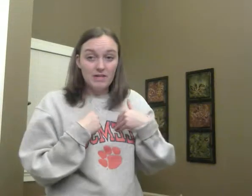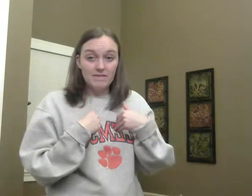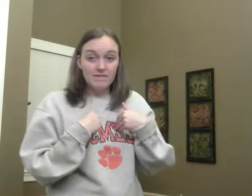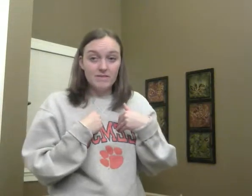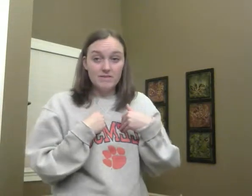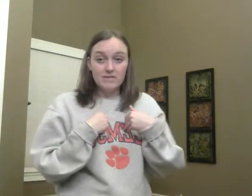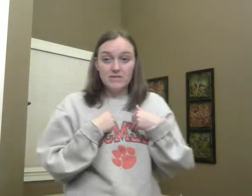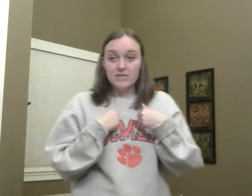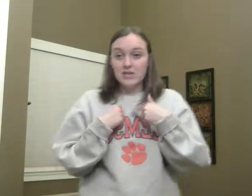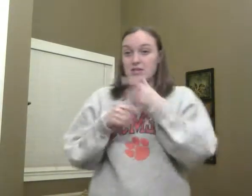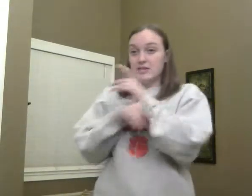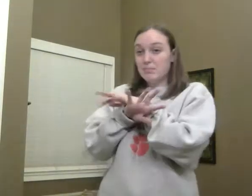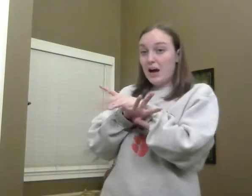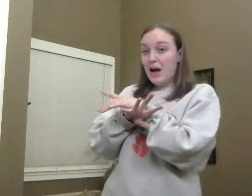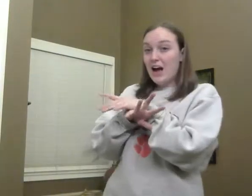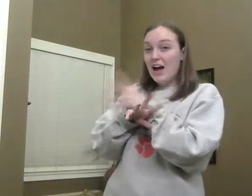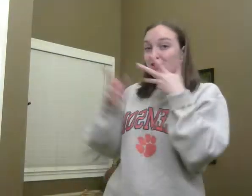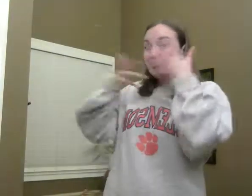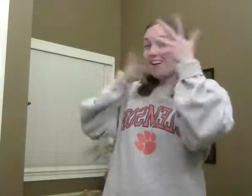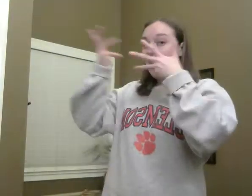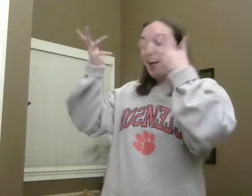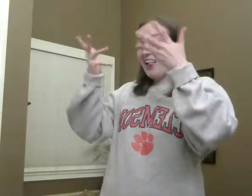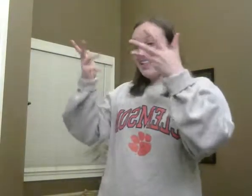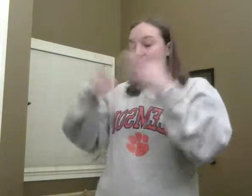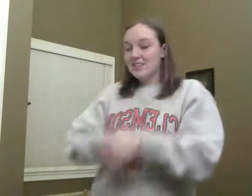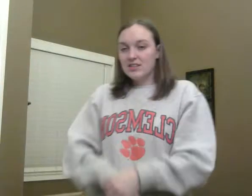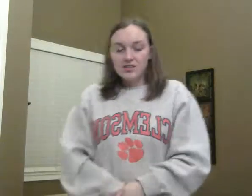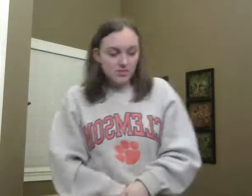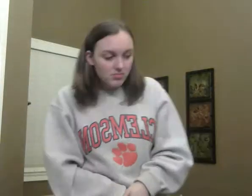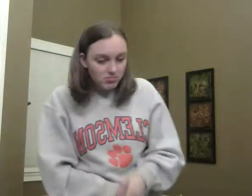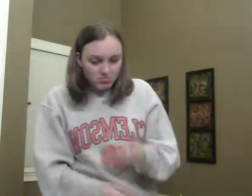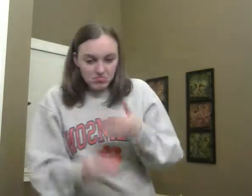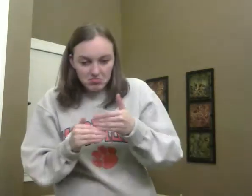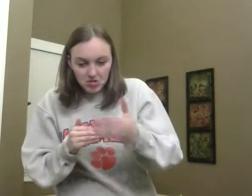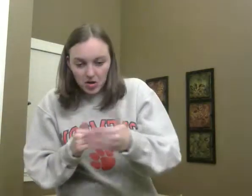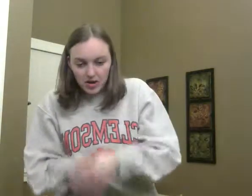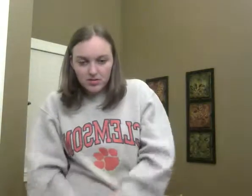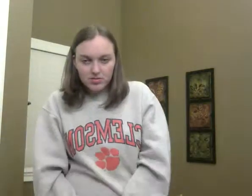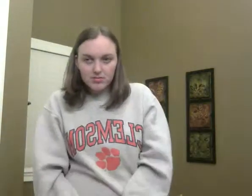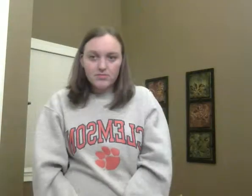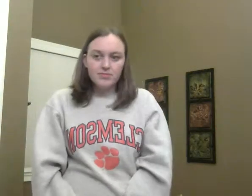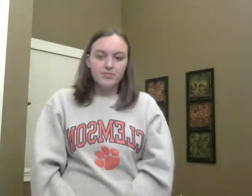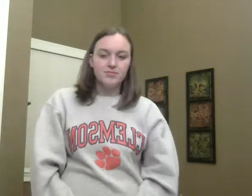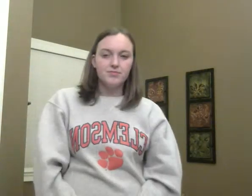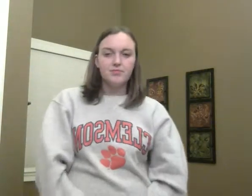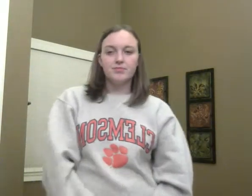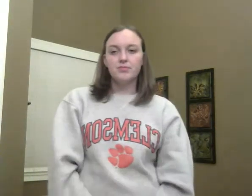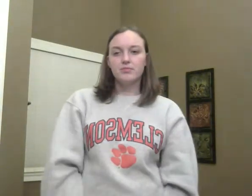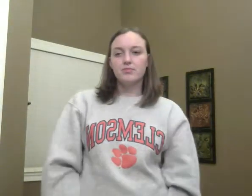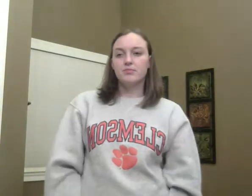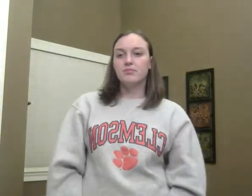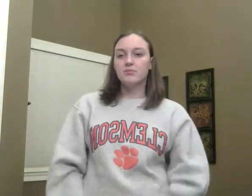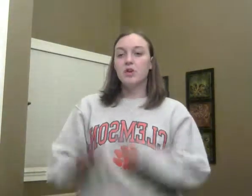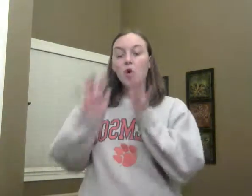Go on and finish. good vision and can move quickly. Awesome job. Awesome.